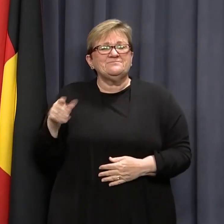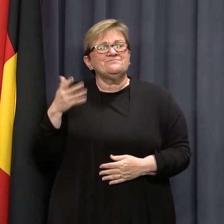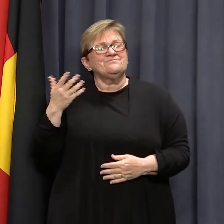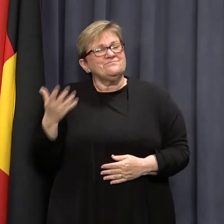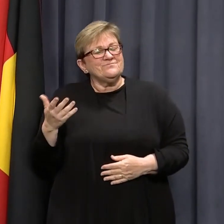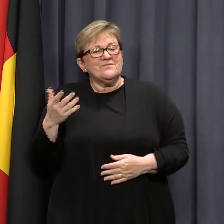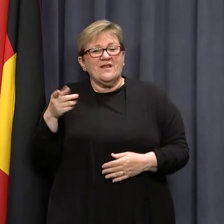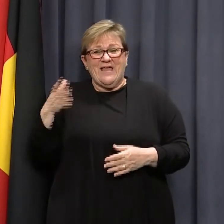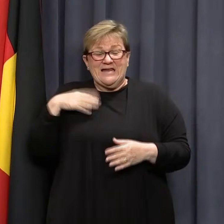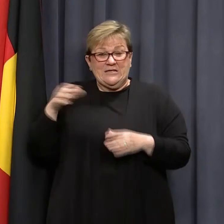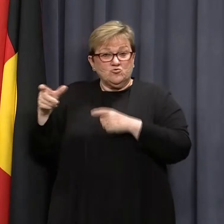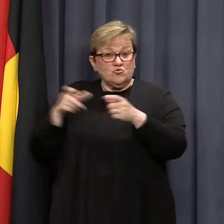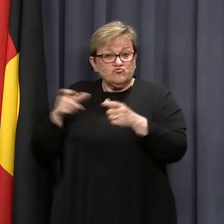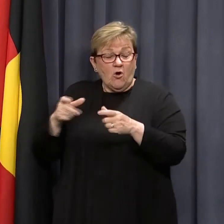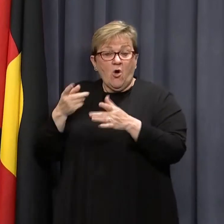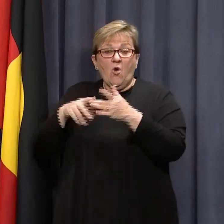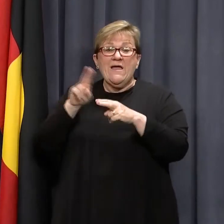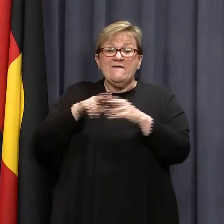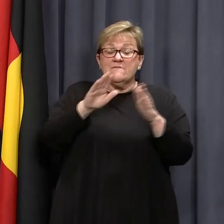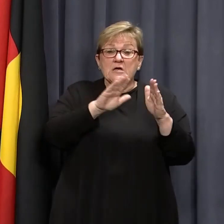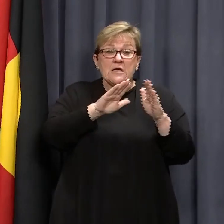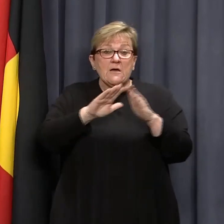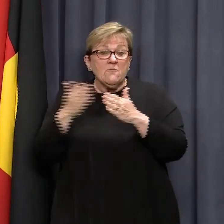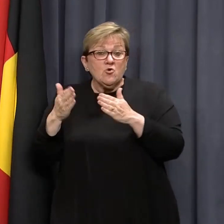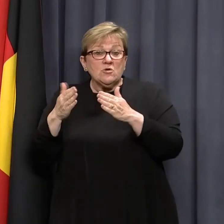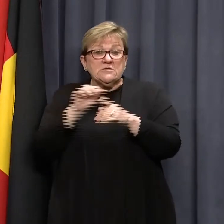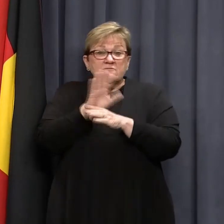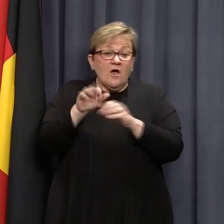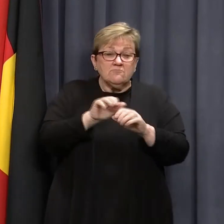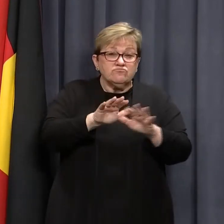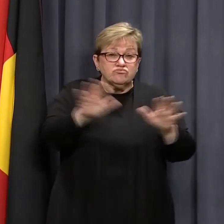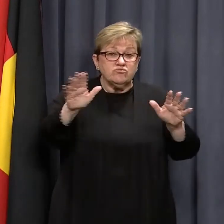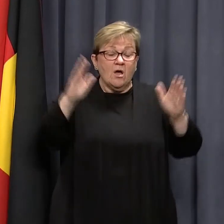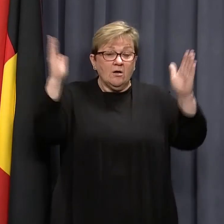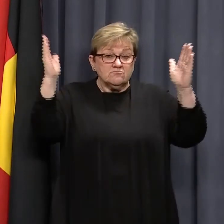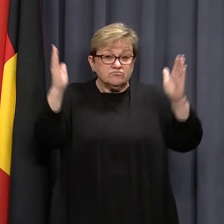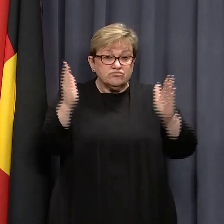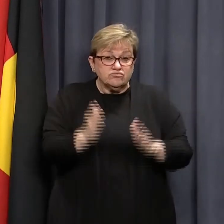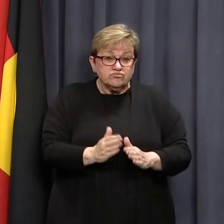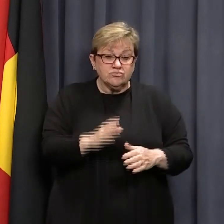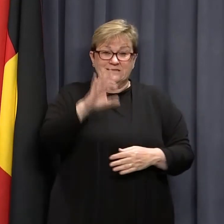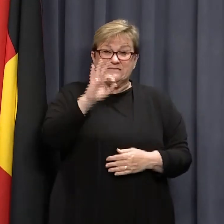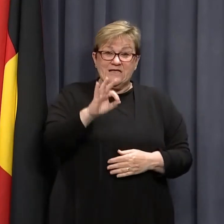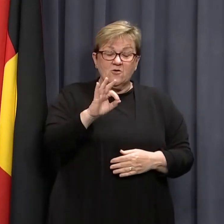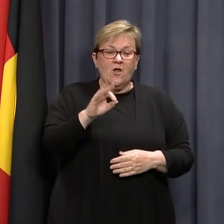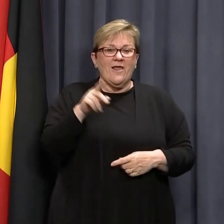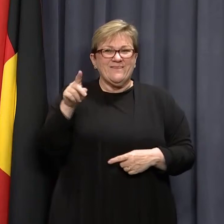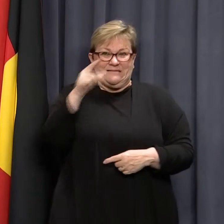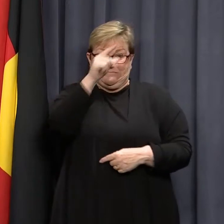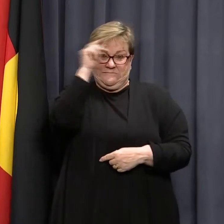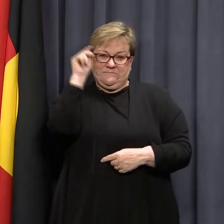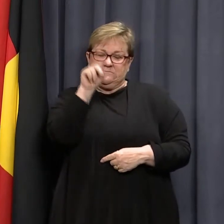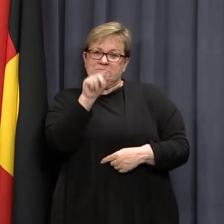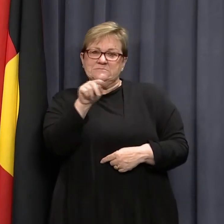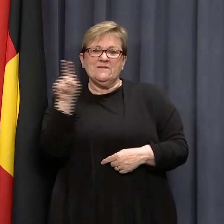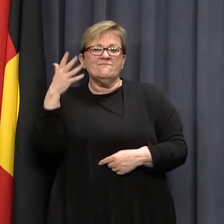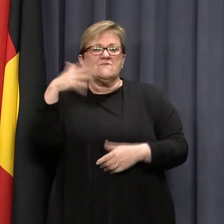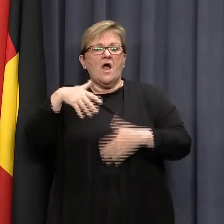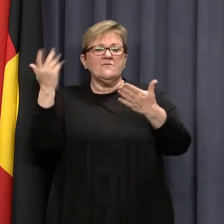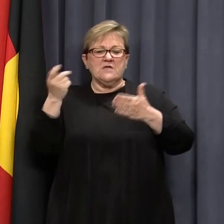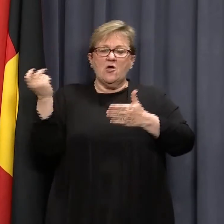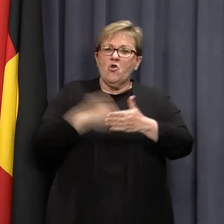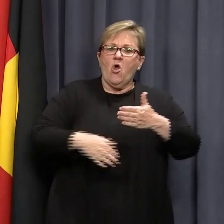under control, if they can get the community cases back down to zero, and that's obviously the main aim of their 5-day